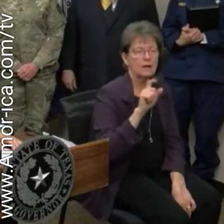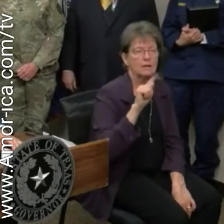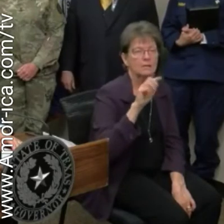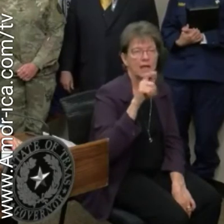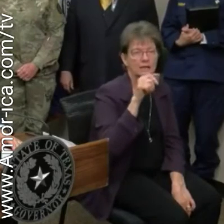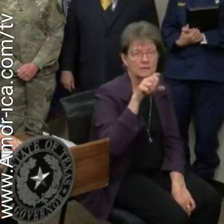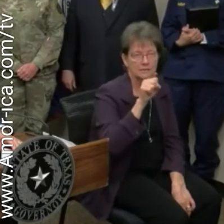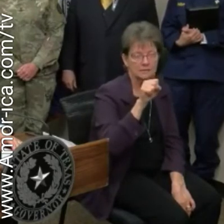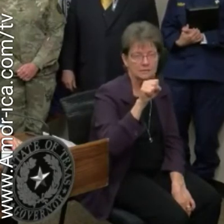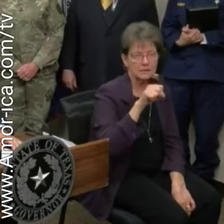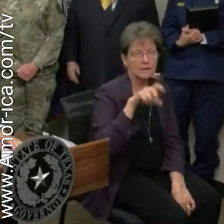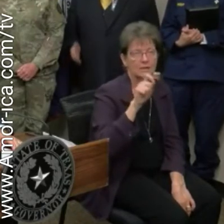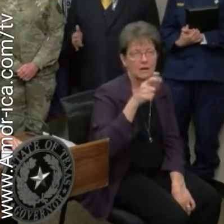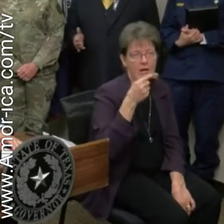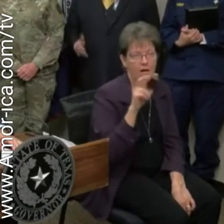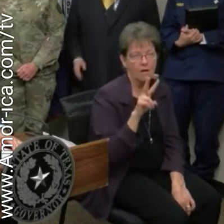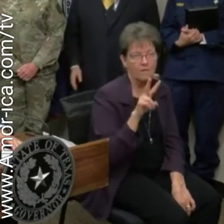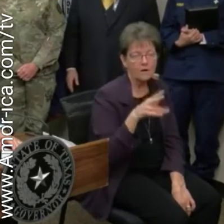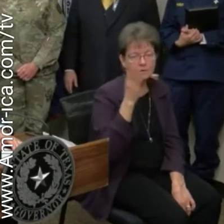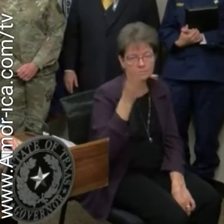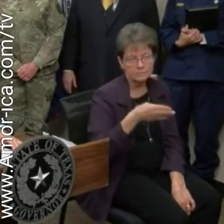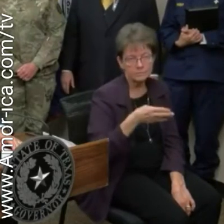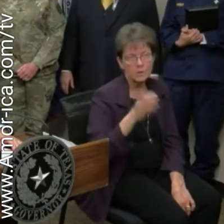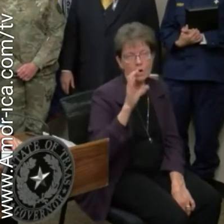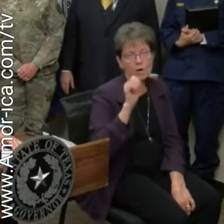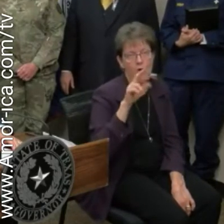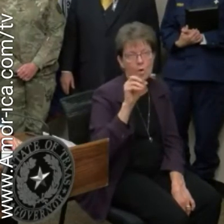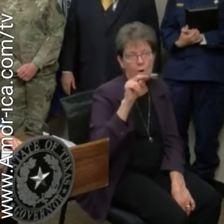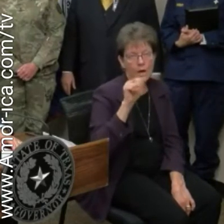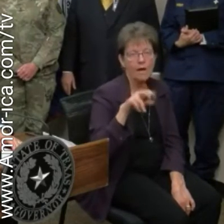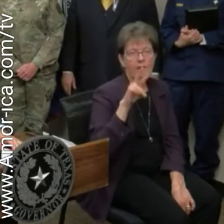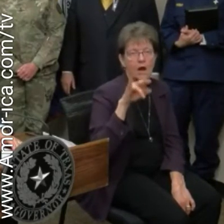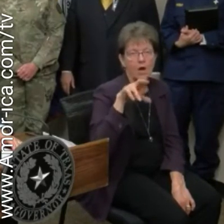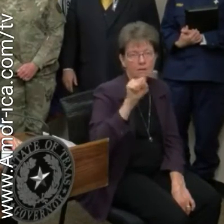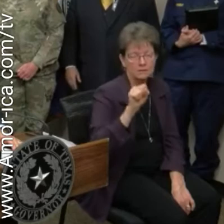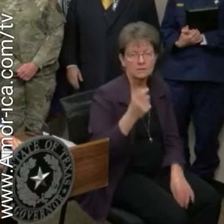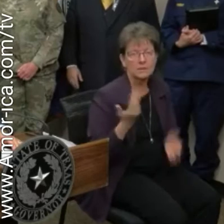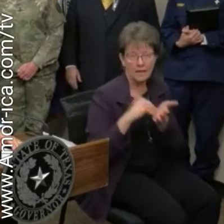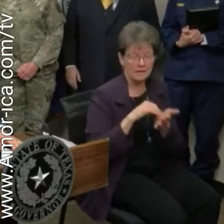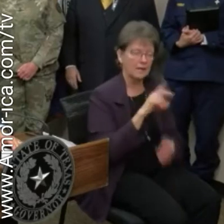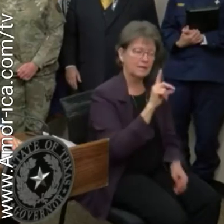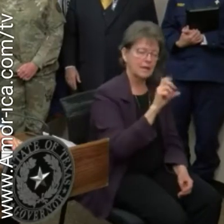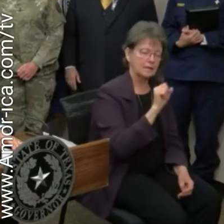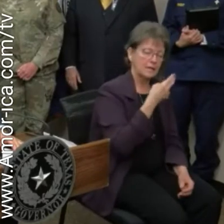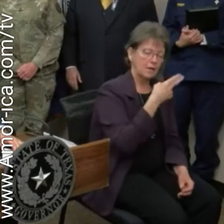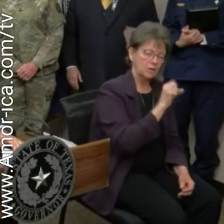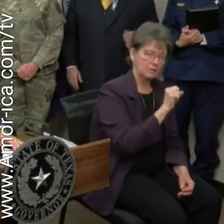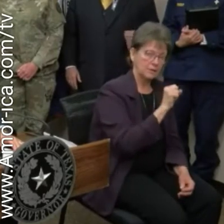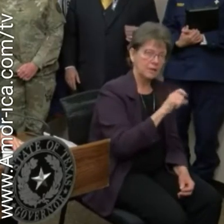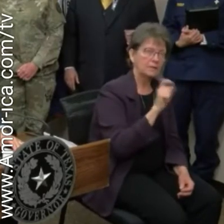dshs.texas spelled out .gov / coronavirus. One more time.